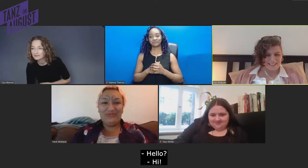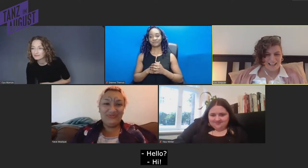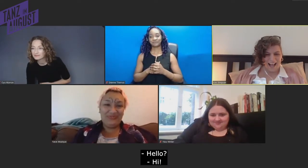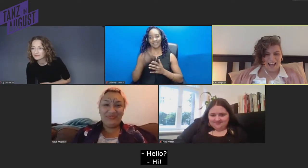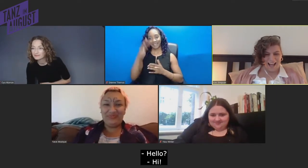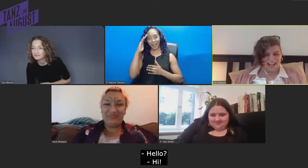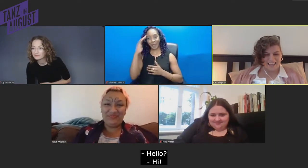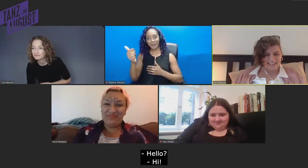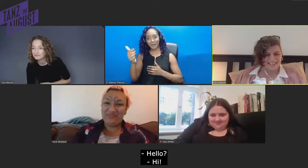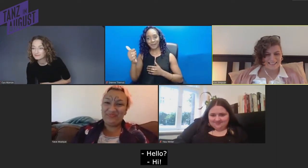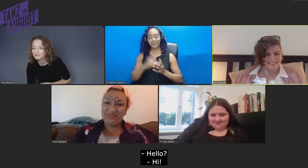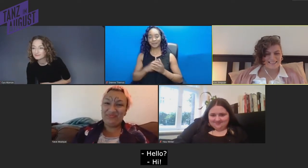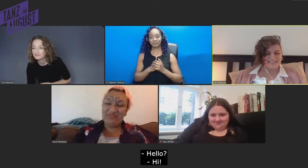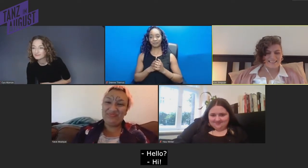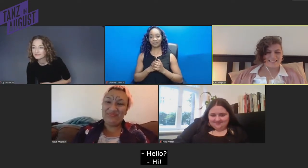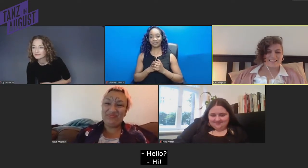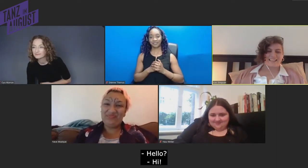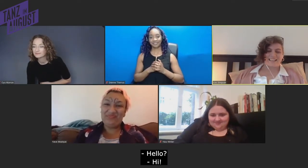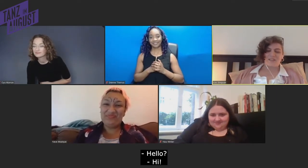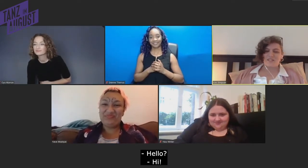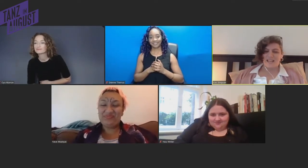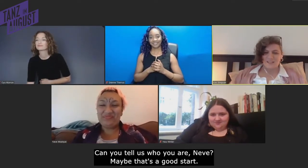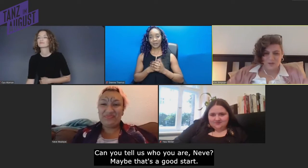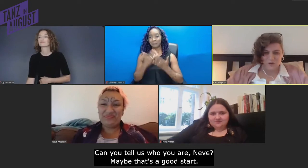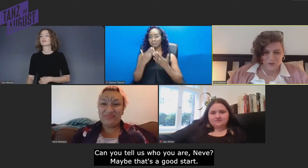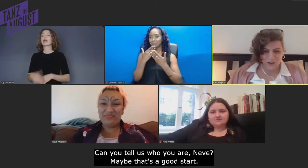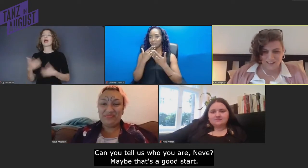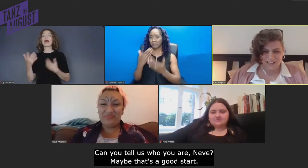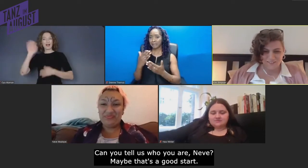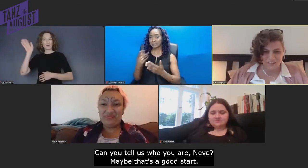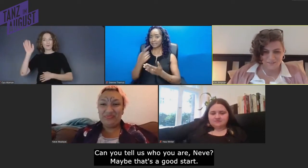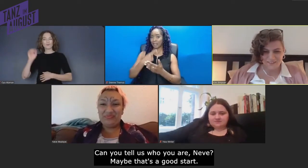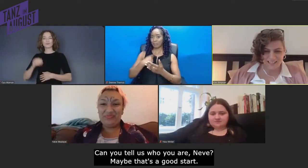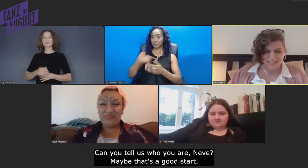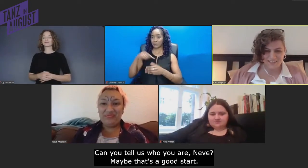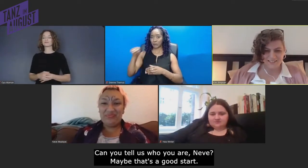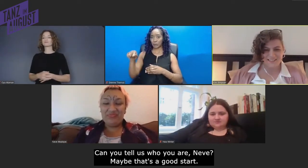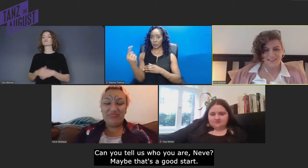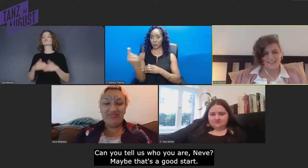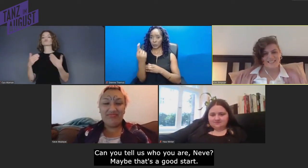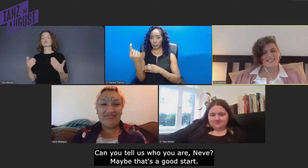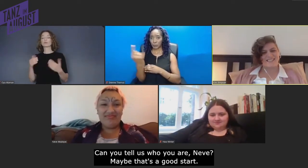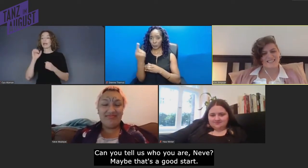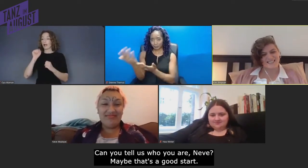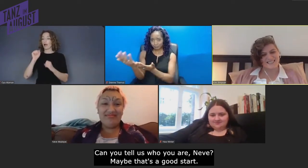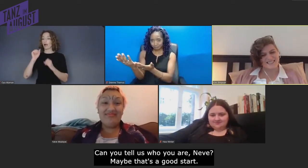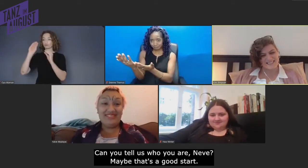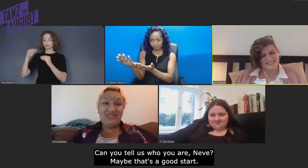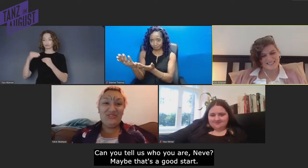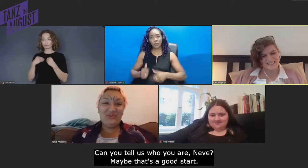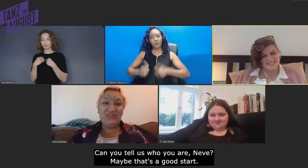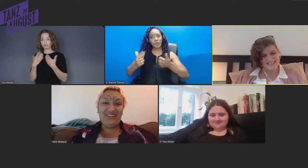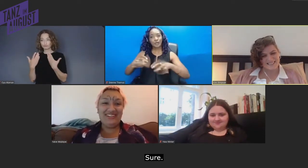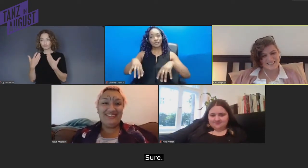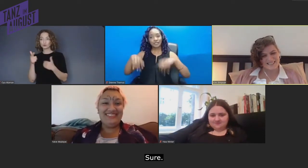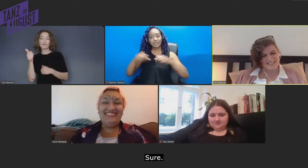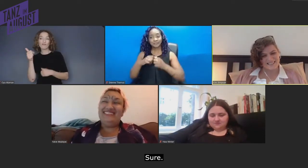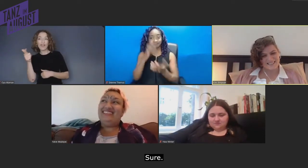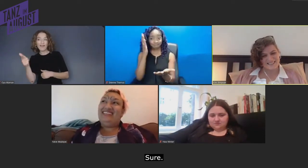Hello. Hi. Can you tell us who you are, Neve? Maybe that's a good start.